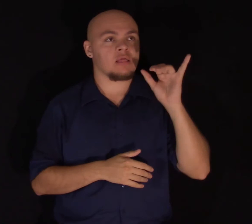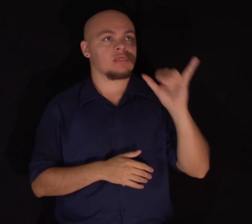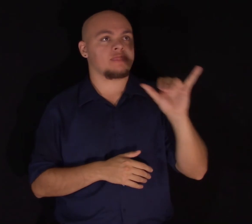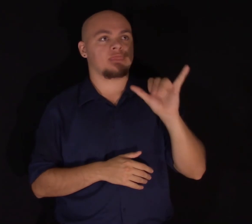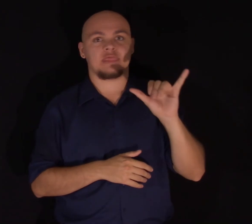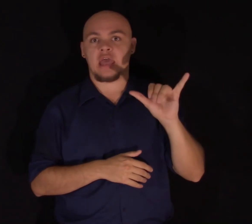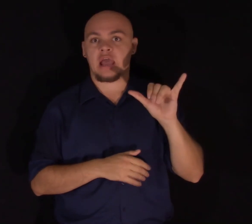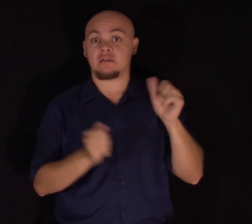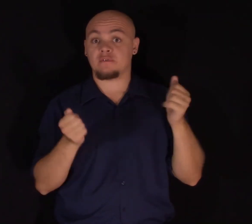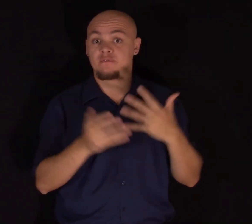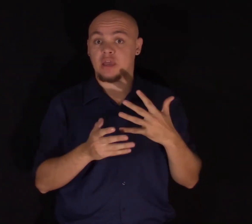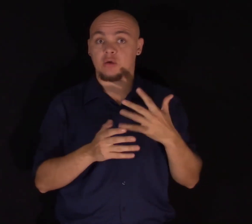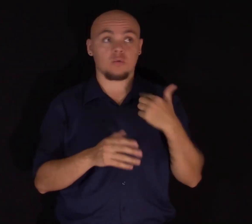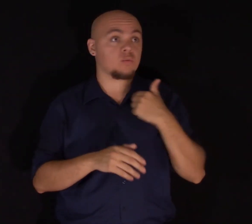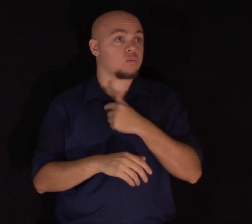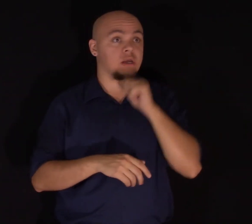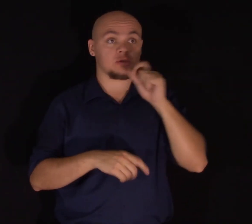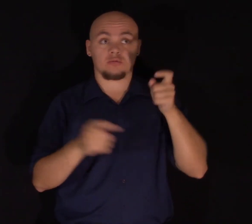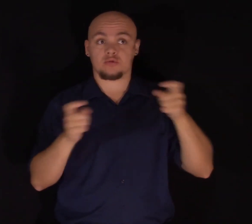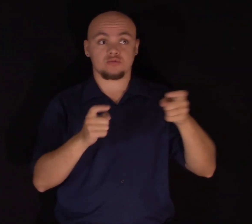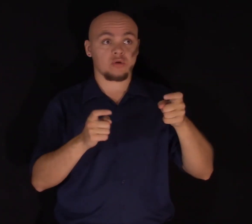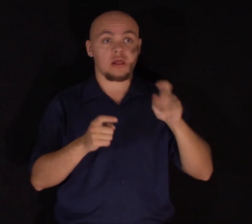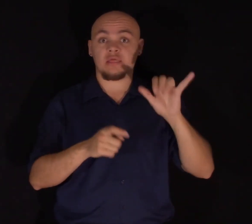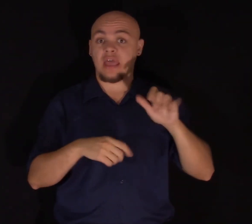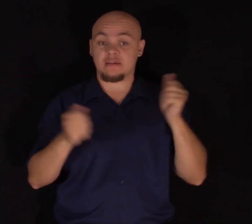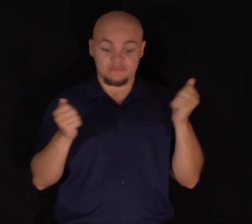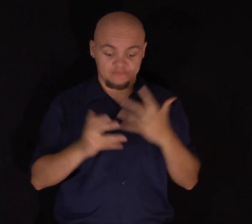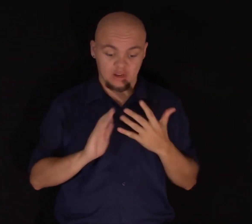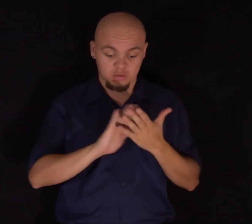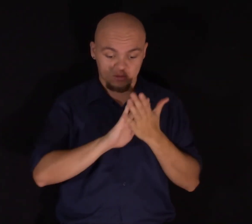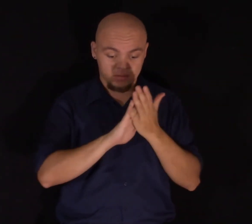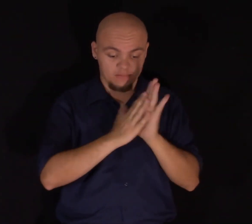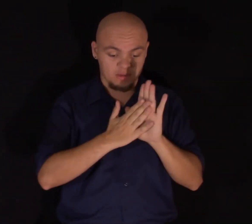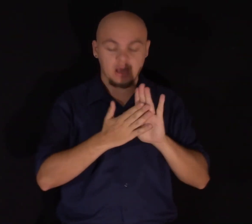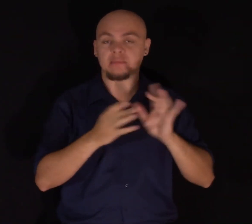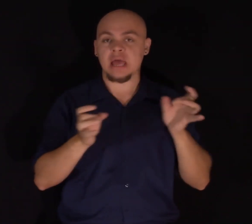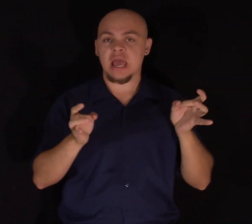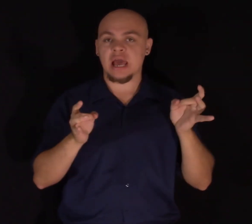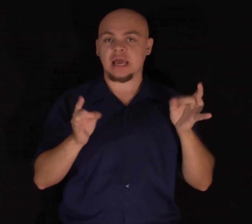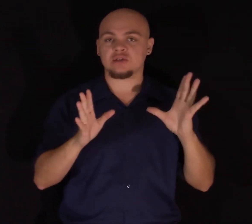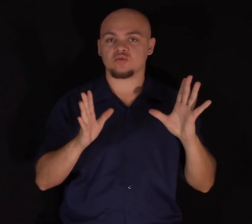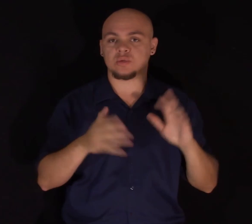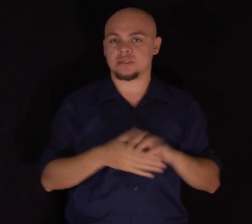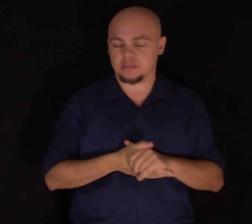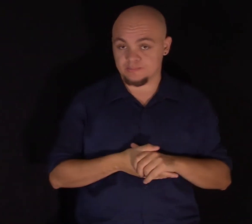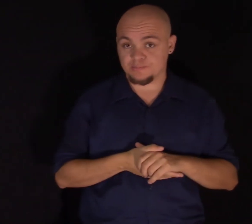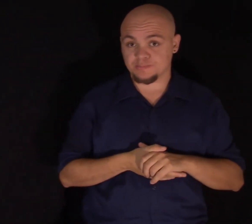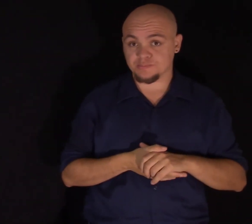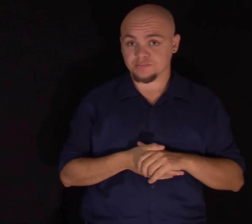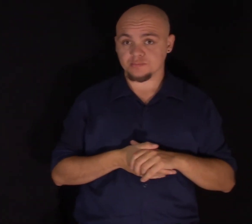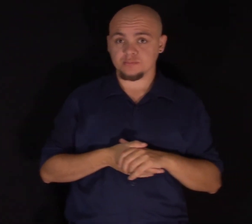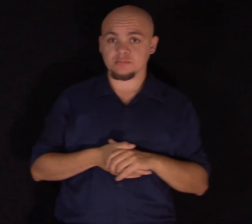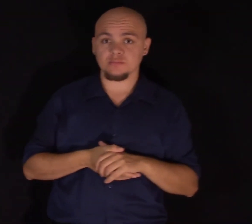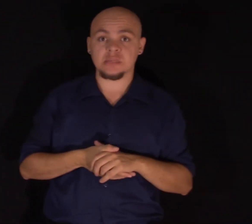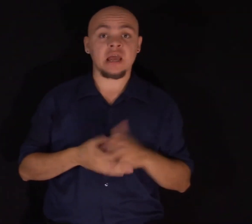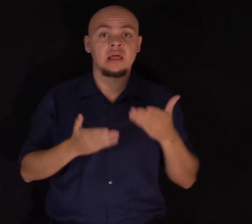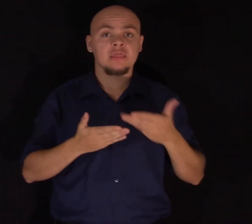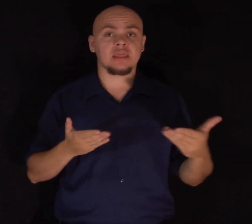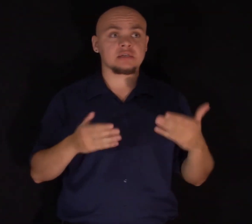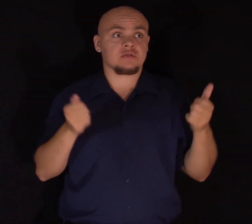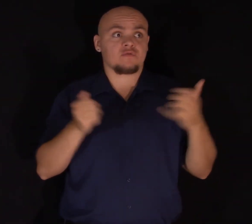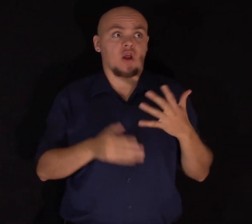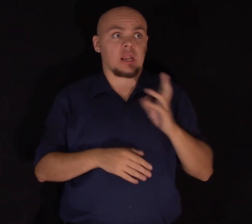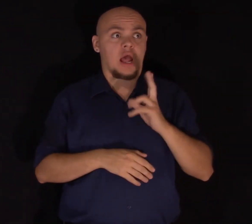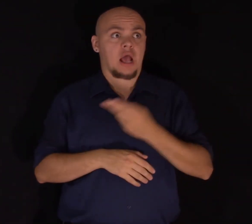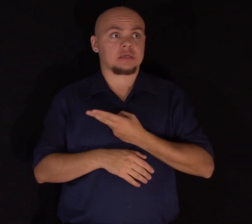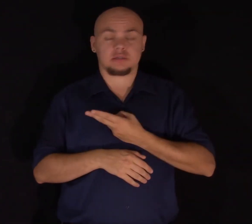in check, that fear in turn will breed hatred, because we hate those things that frighten us.